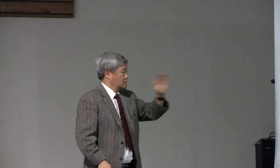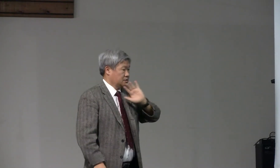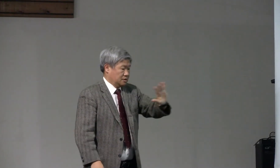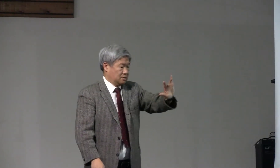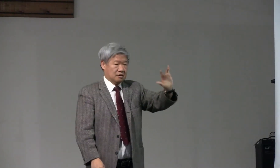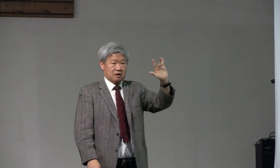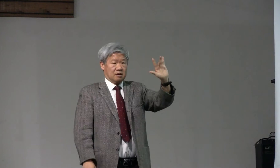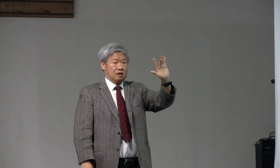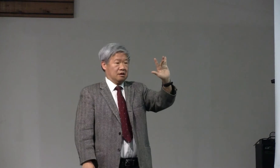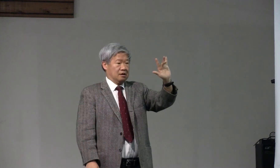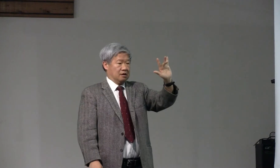at the age of 18.